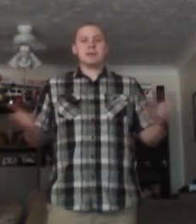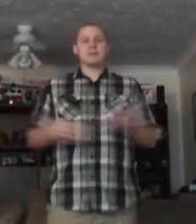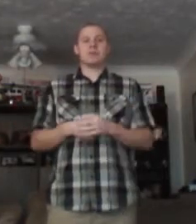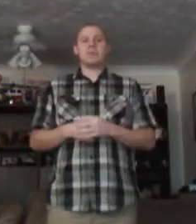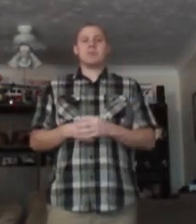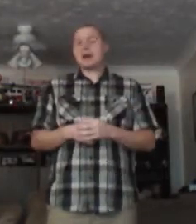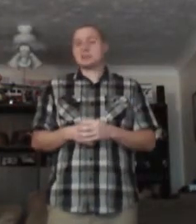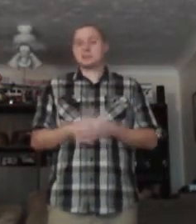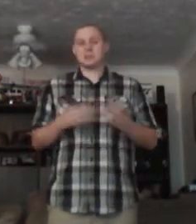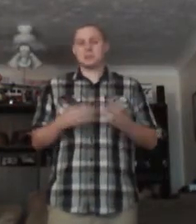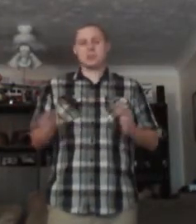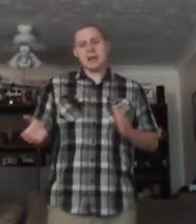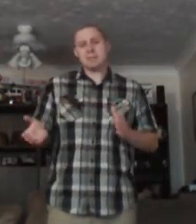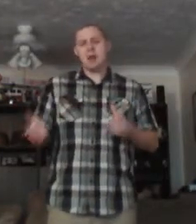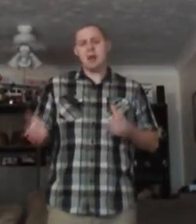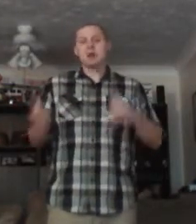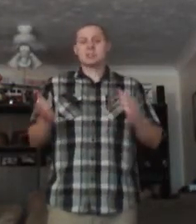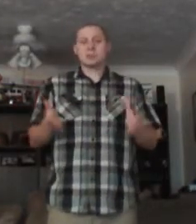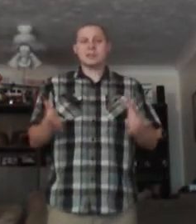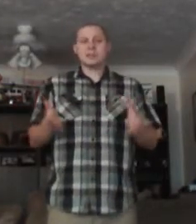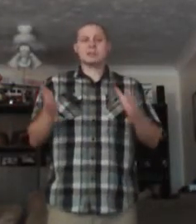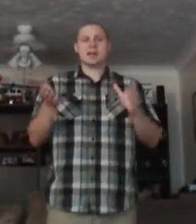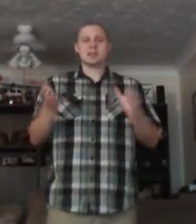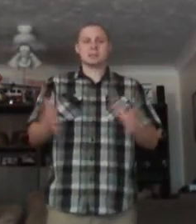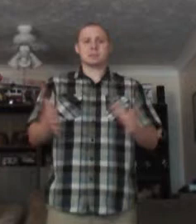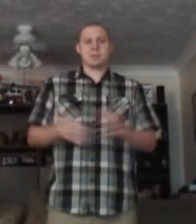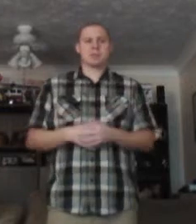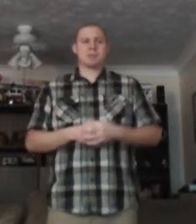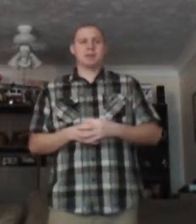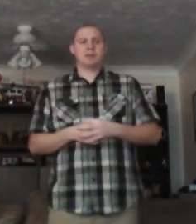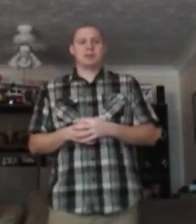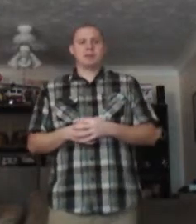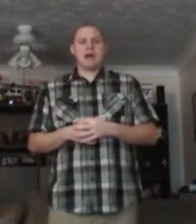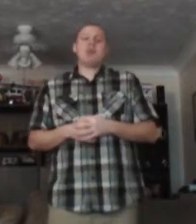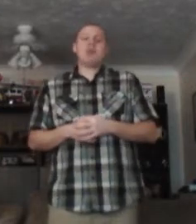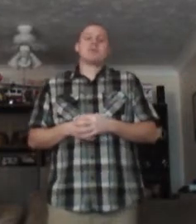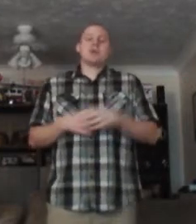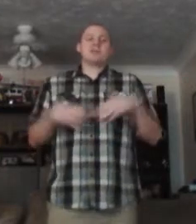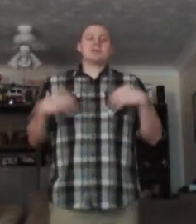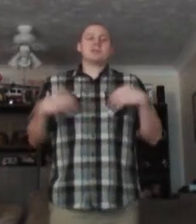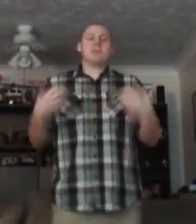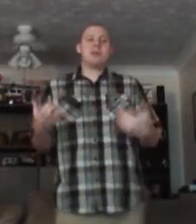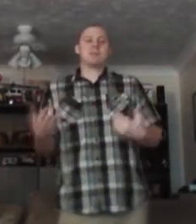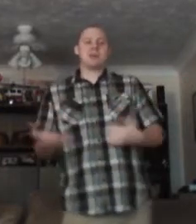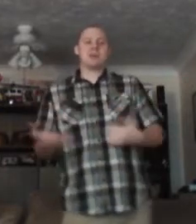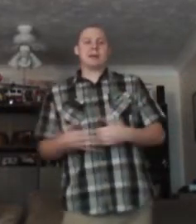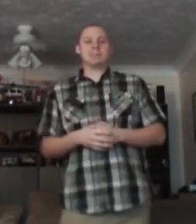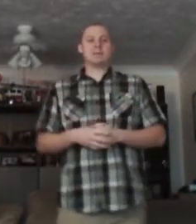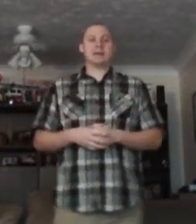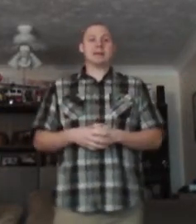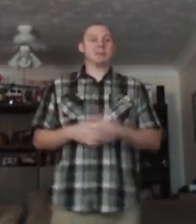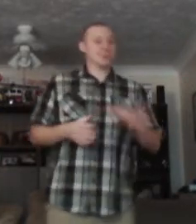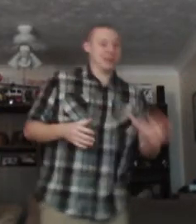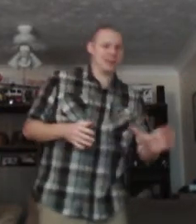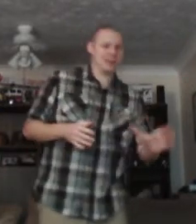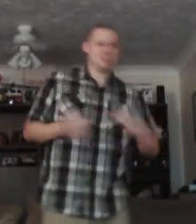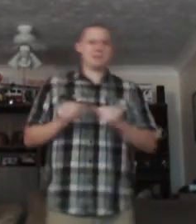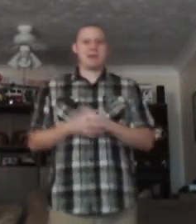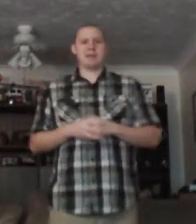perform pass, pull, aim, squeeze, and sweep. However, if it is a paper fire that a little kid may have